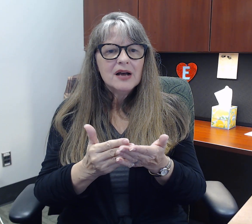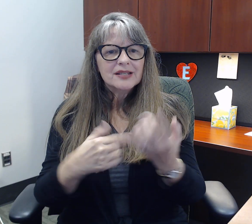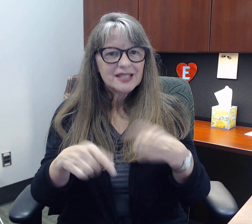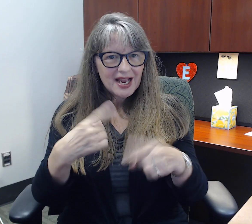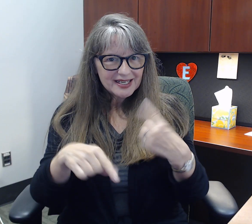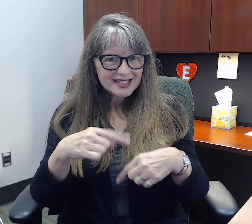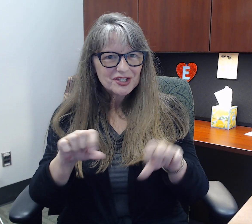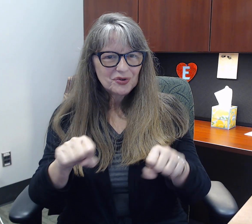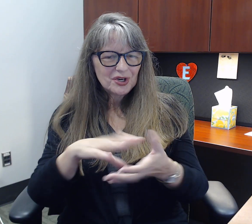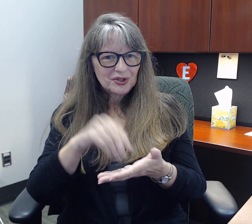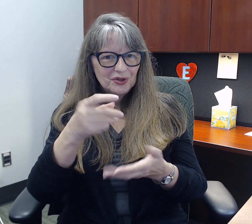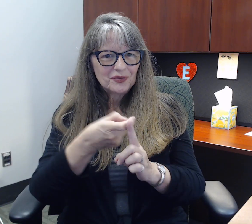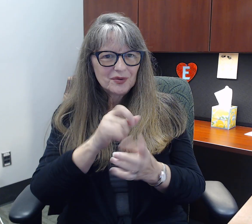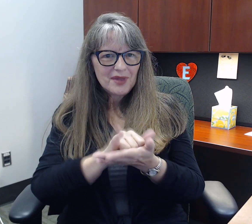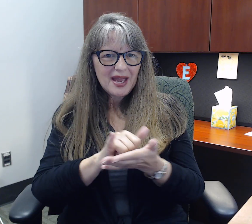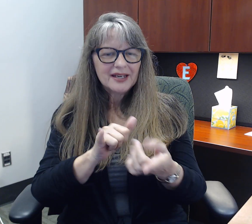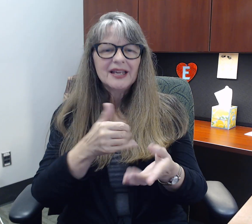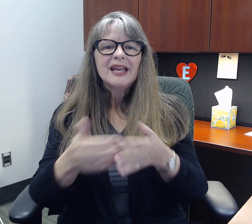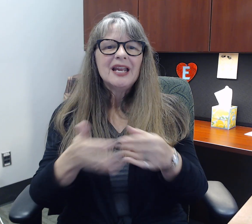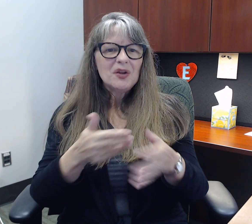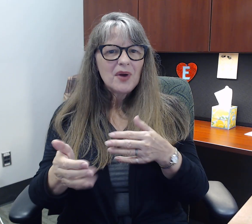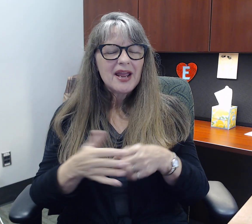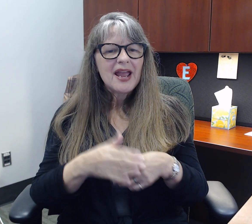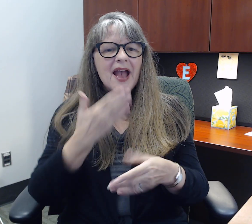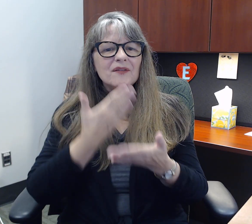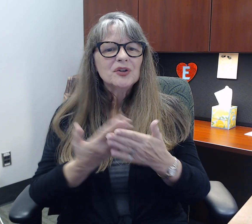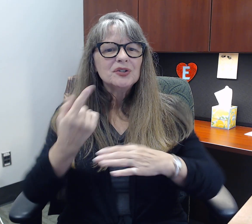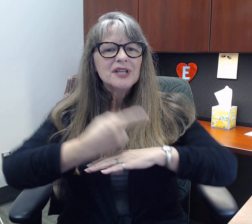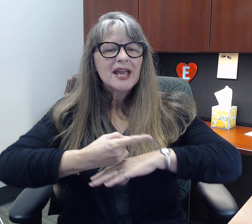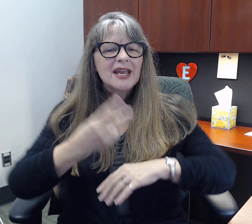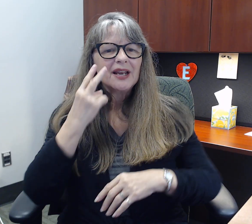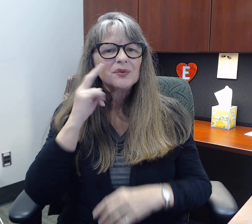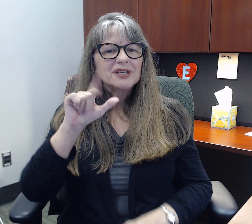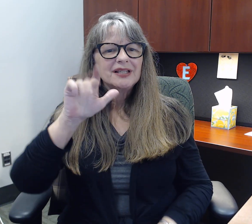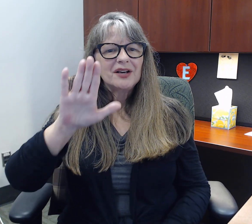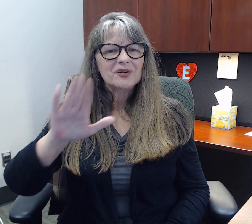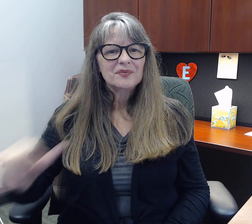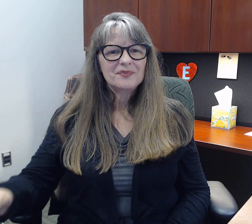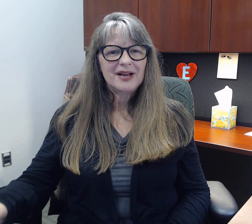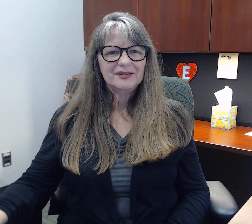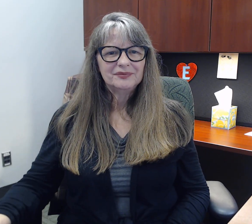signs that you can learn from that. Anyway, have a good day, and I will see you later. Bye.